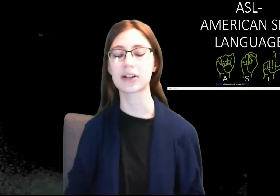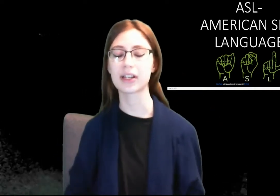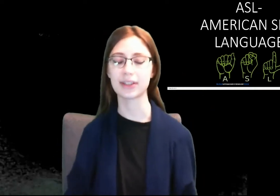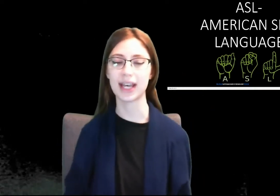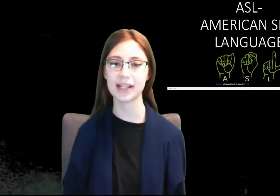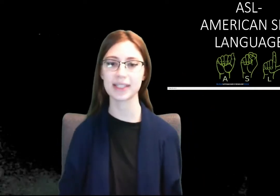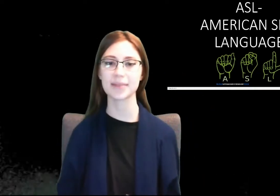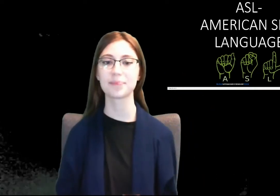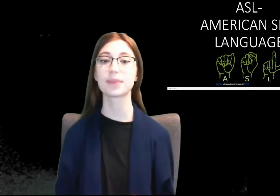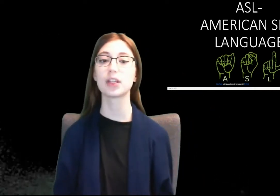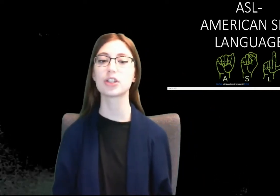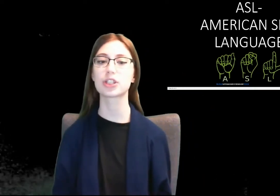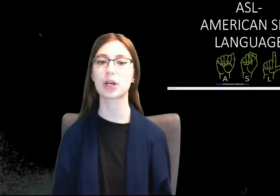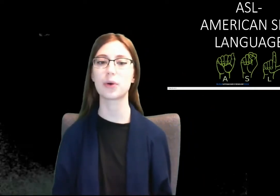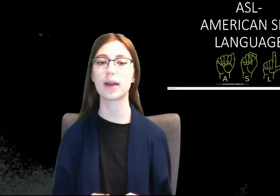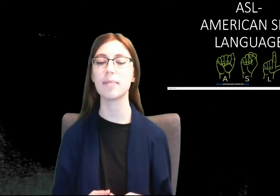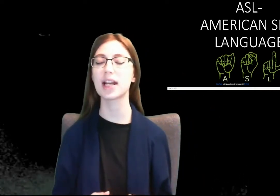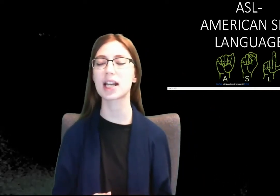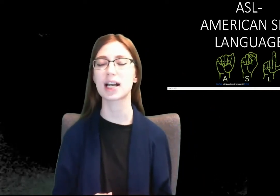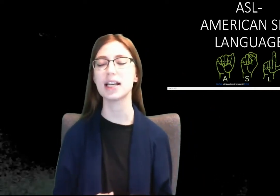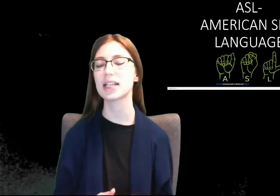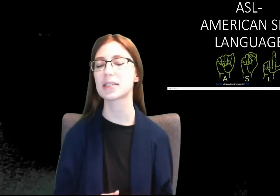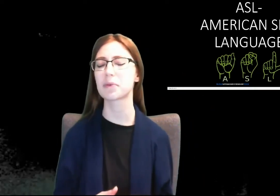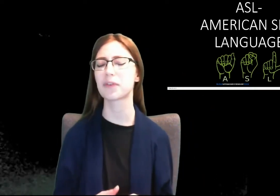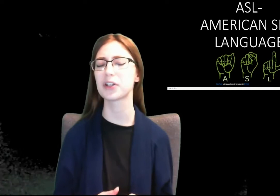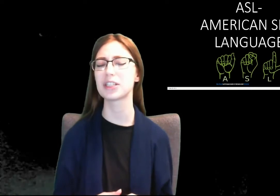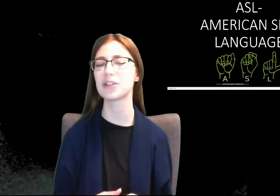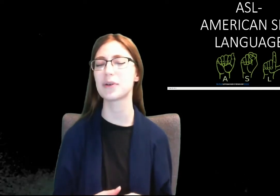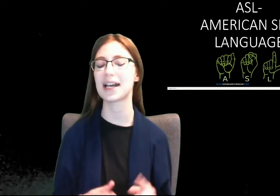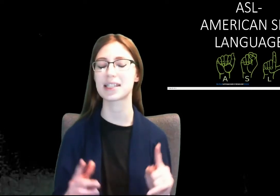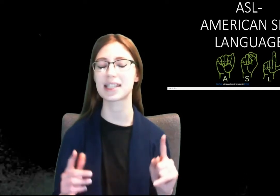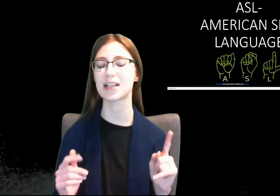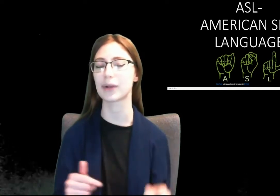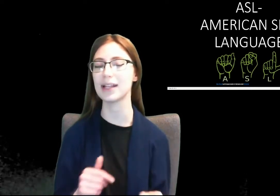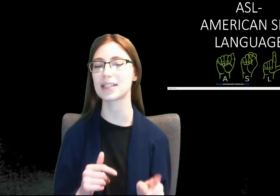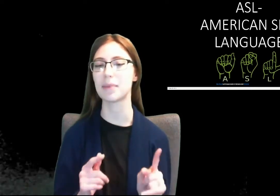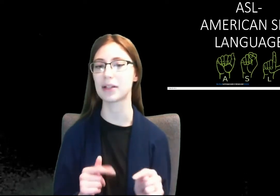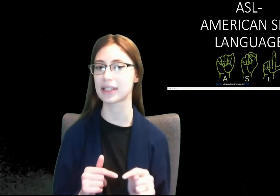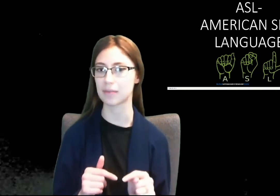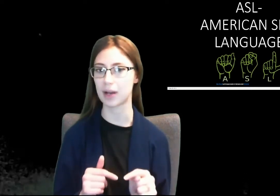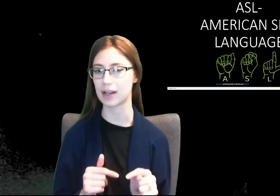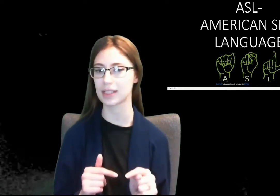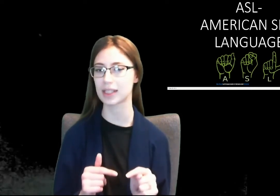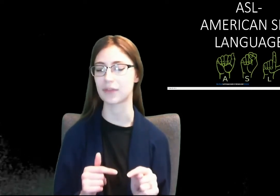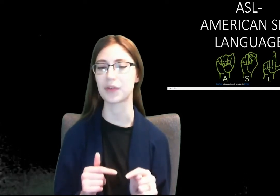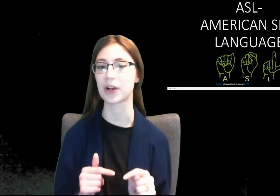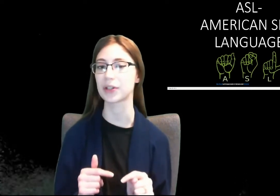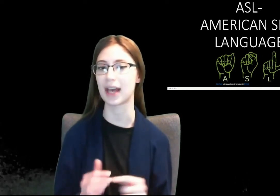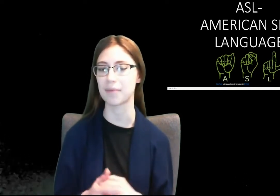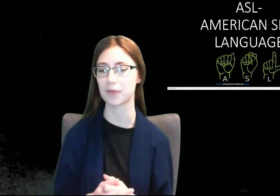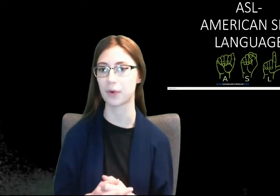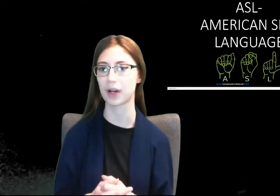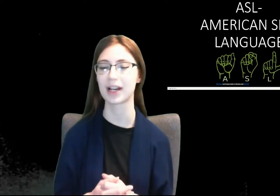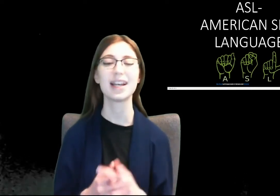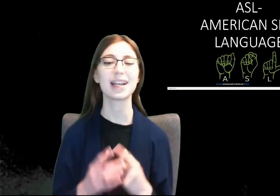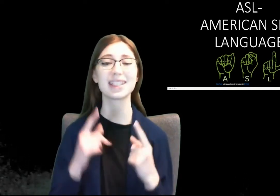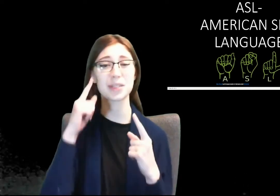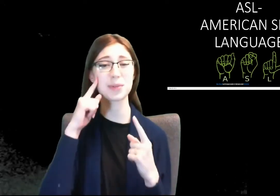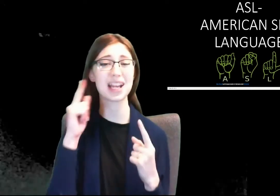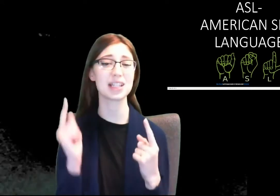on that. So America is referred to as the Great Melting Pot, if you've heard that before. And that's what I kind of